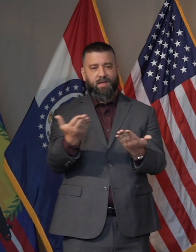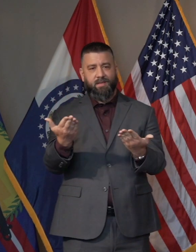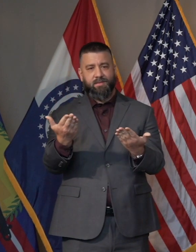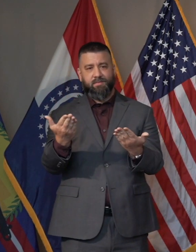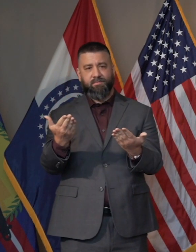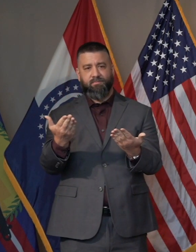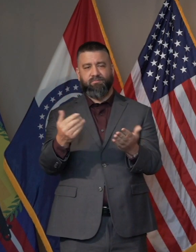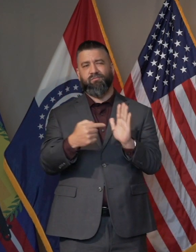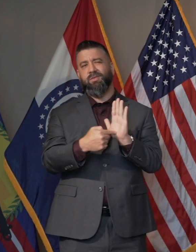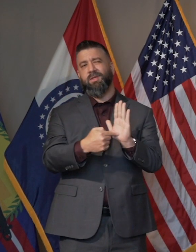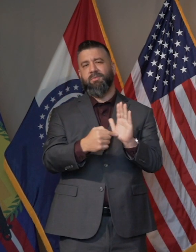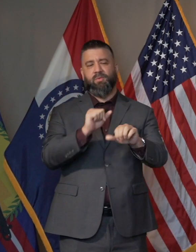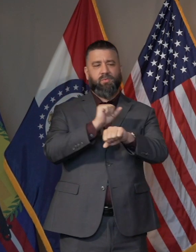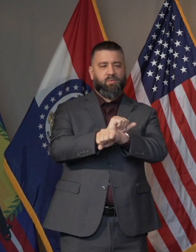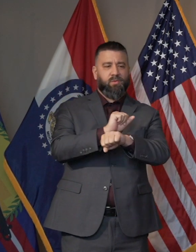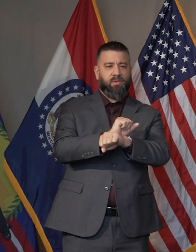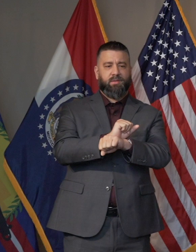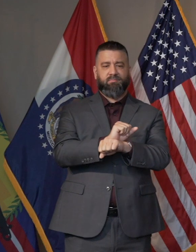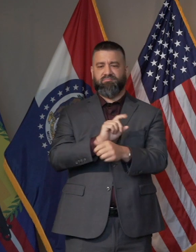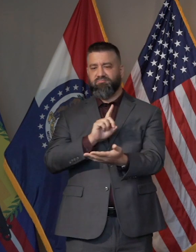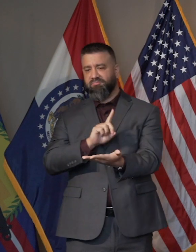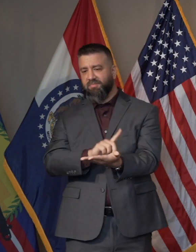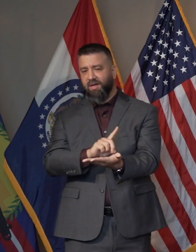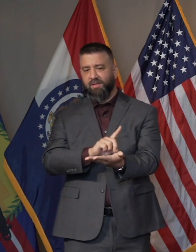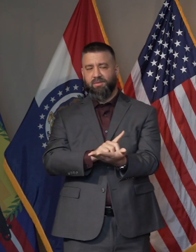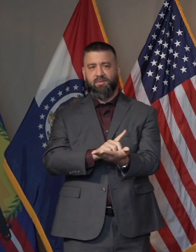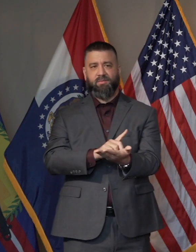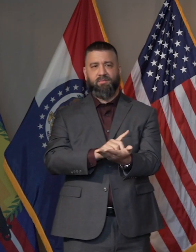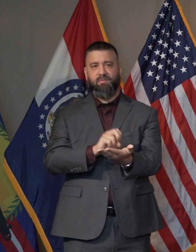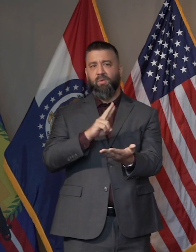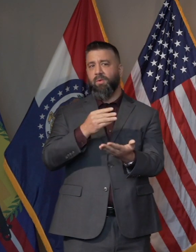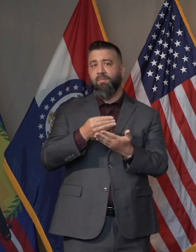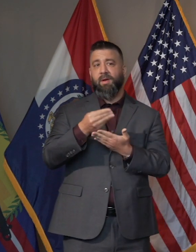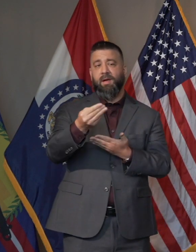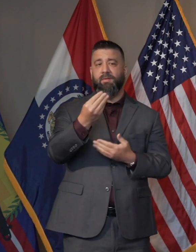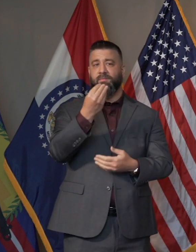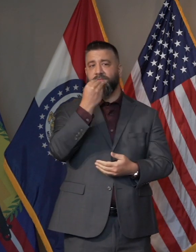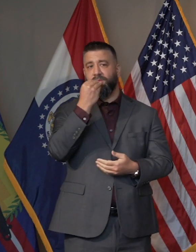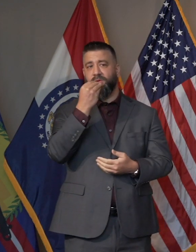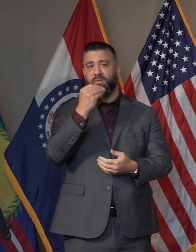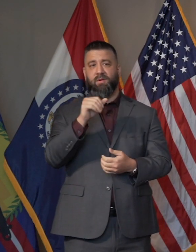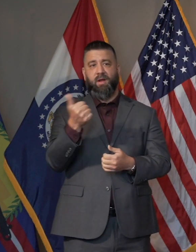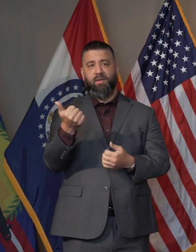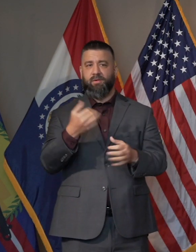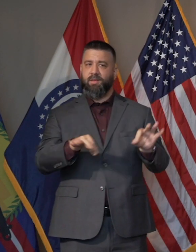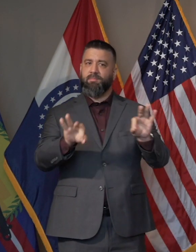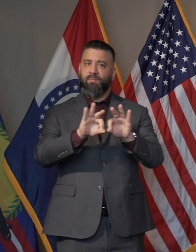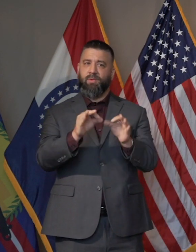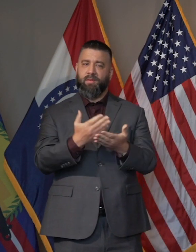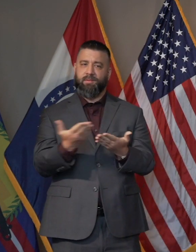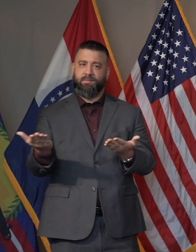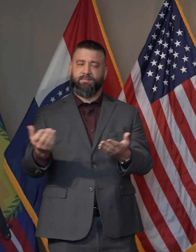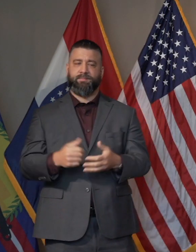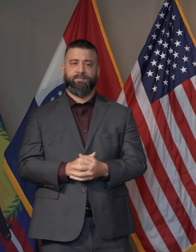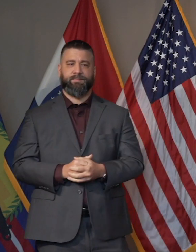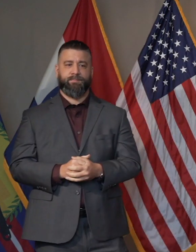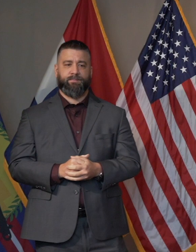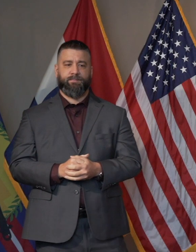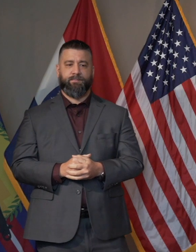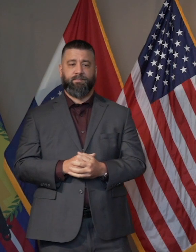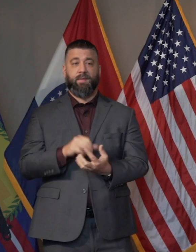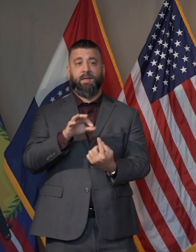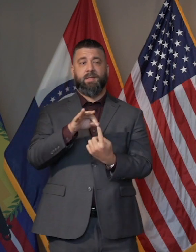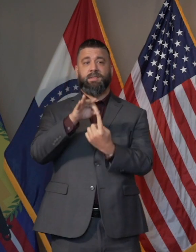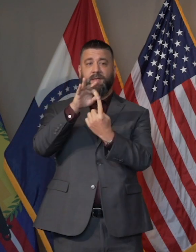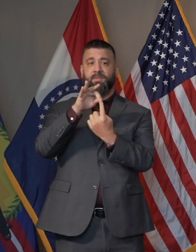work, going out for medical care, or buying food or other essential necessities.